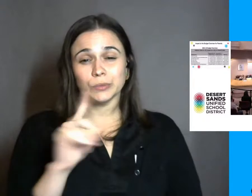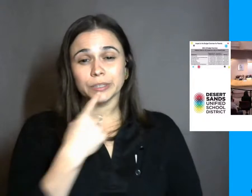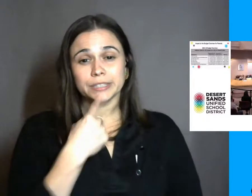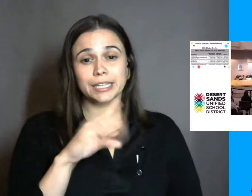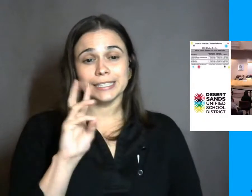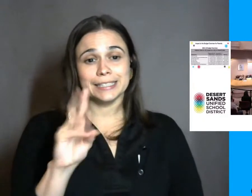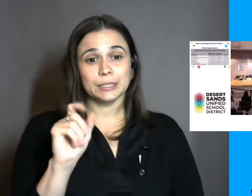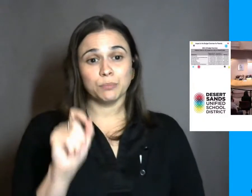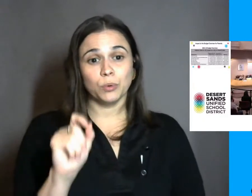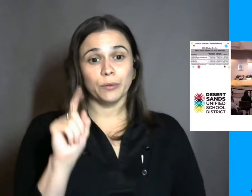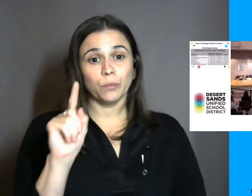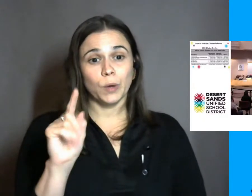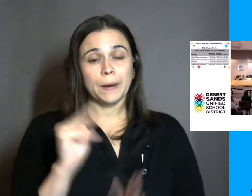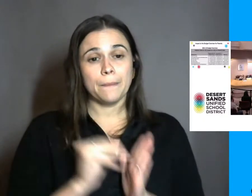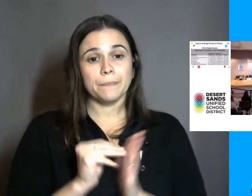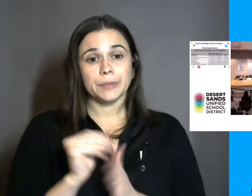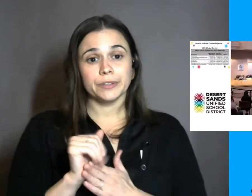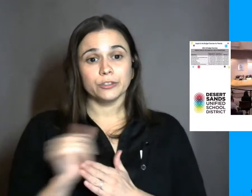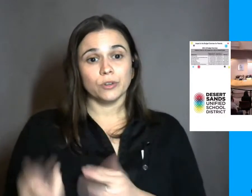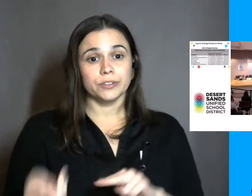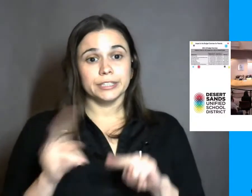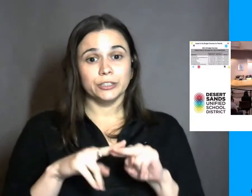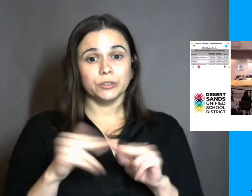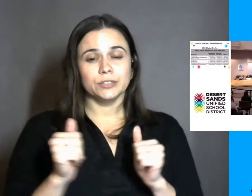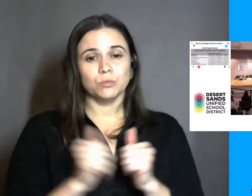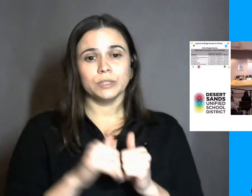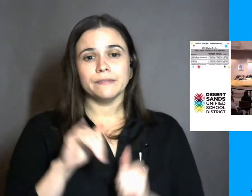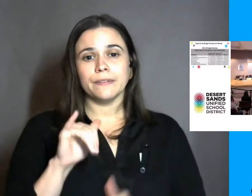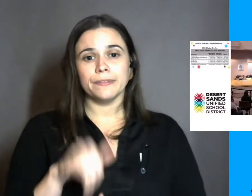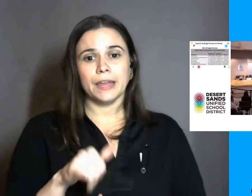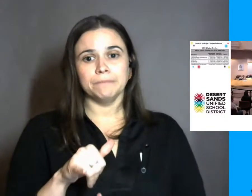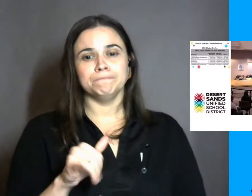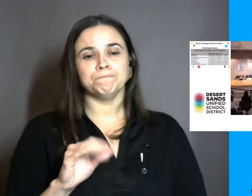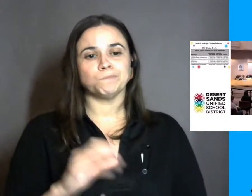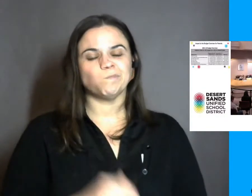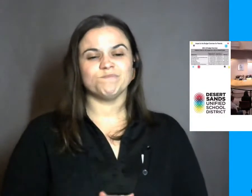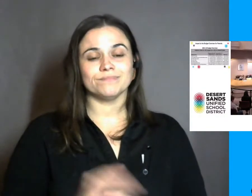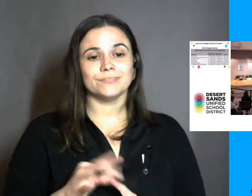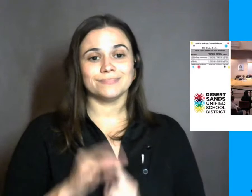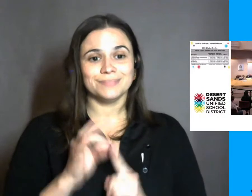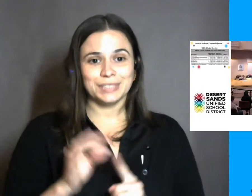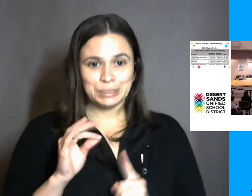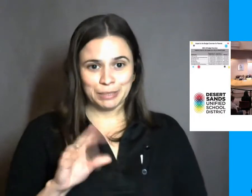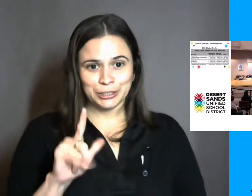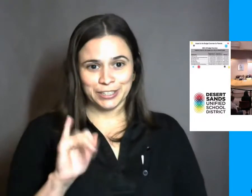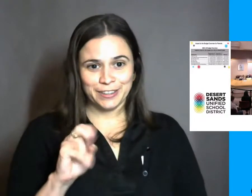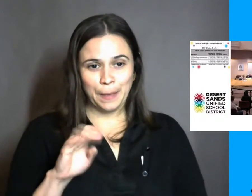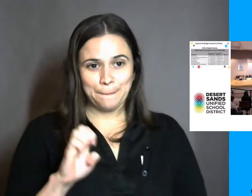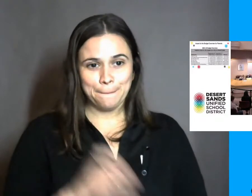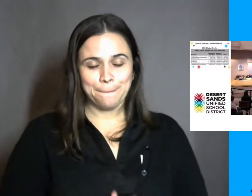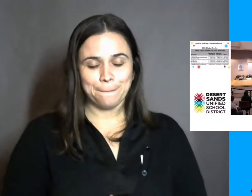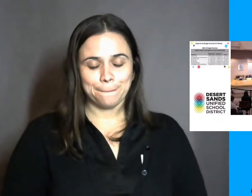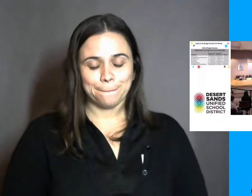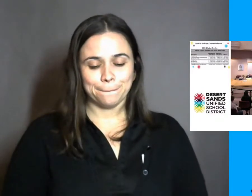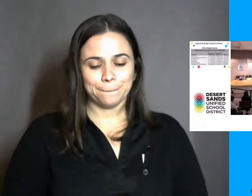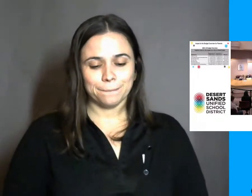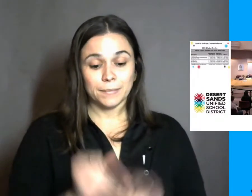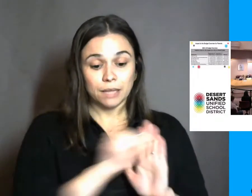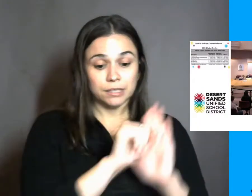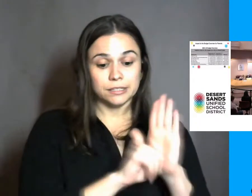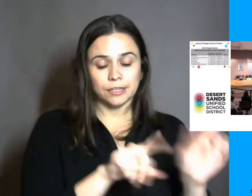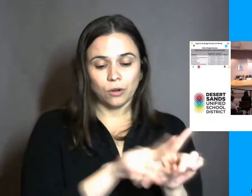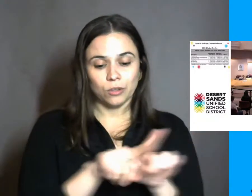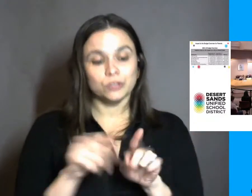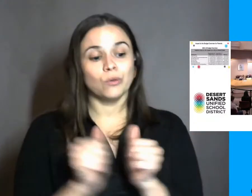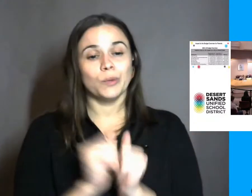million increase there on the LCFF supplemental concentration grant line. The state also, due to augmented